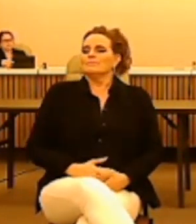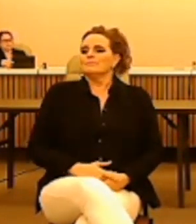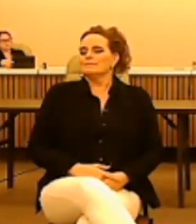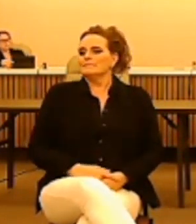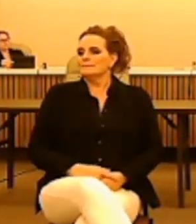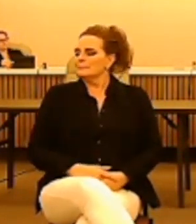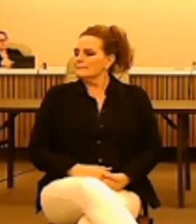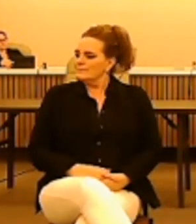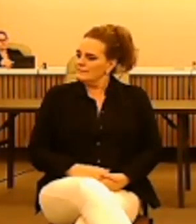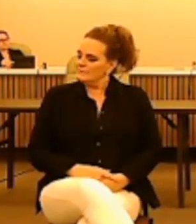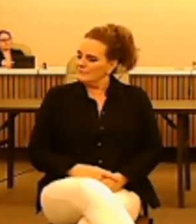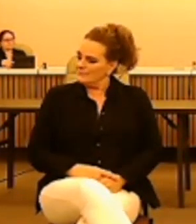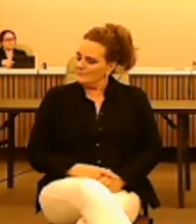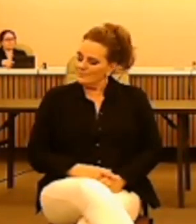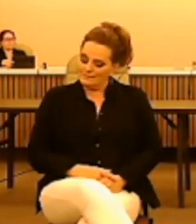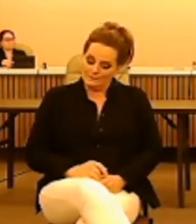It's yours. yeah.